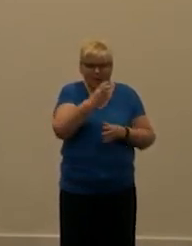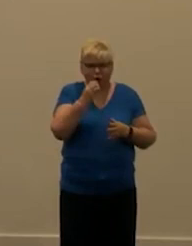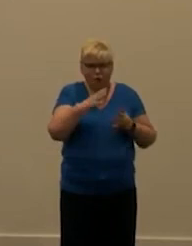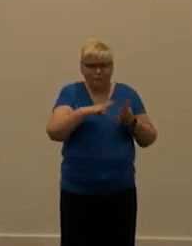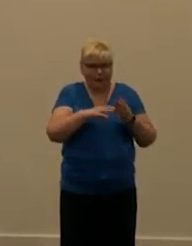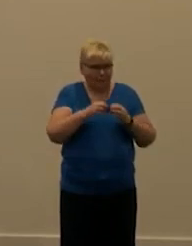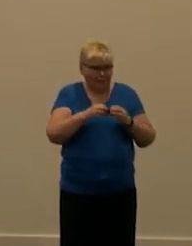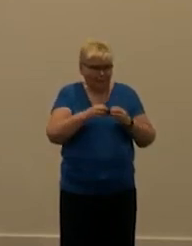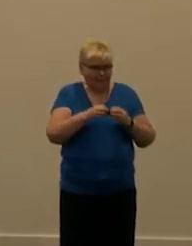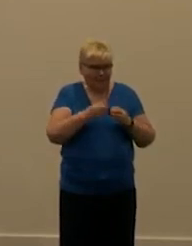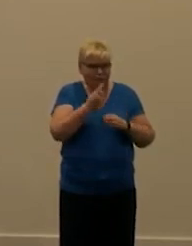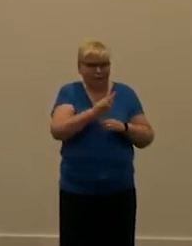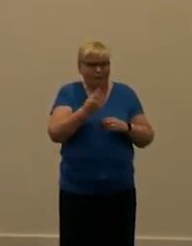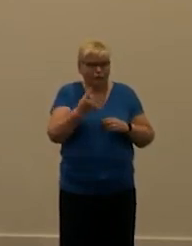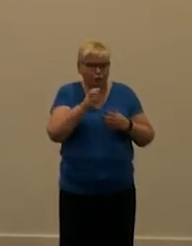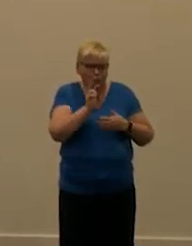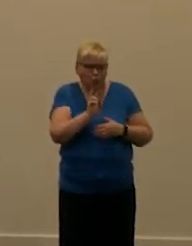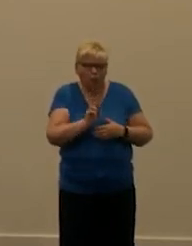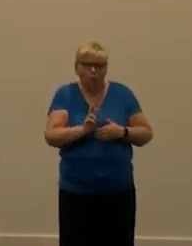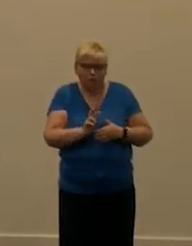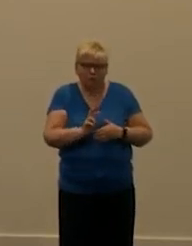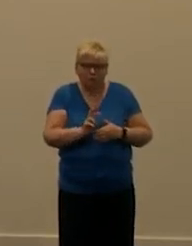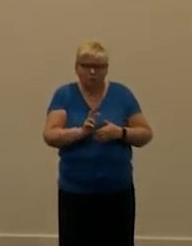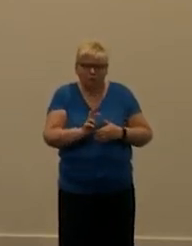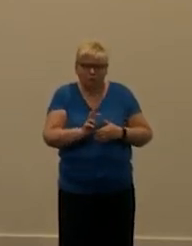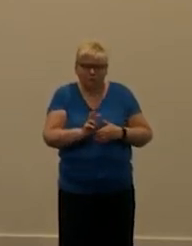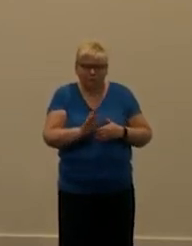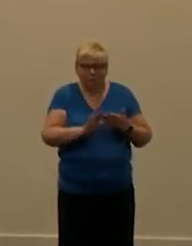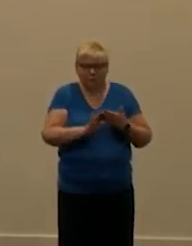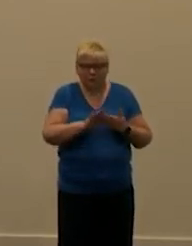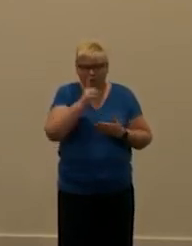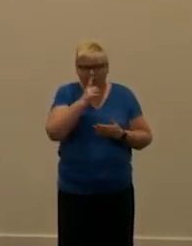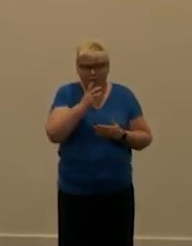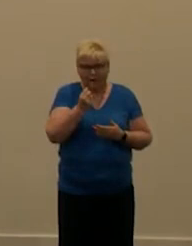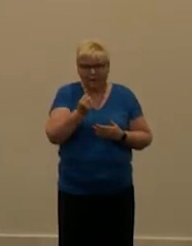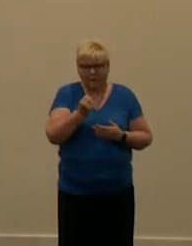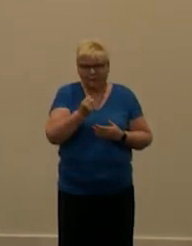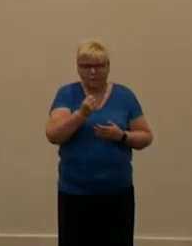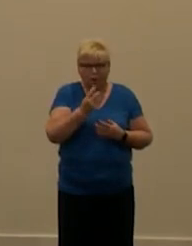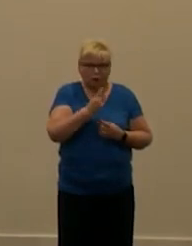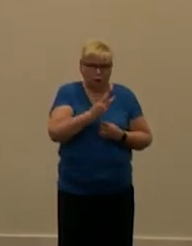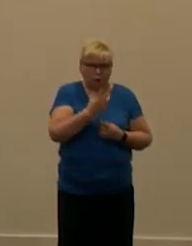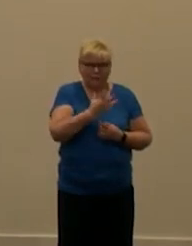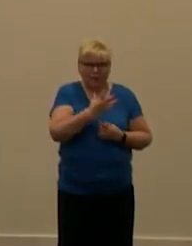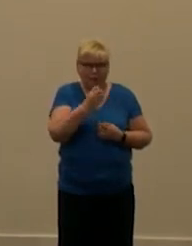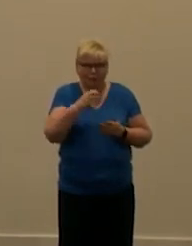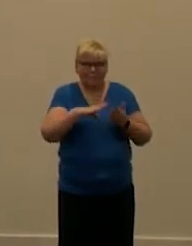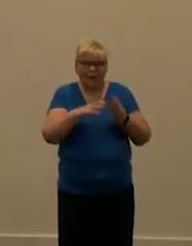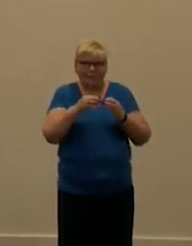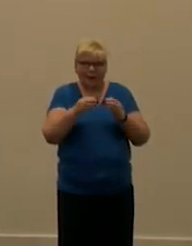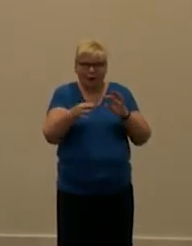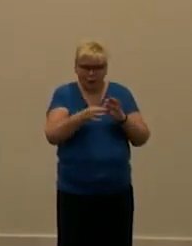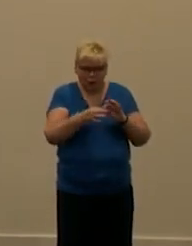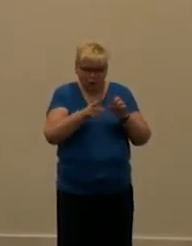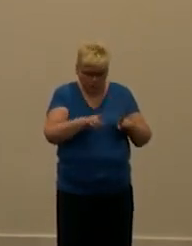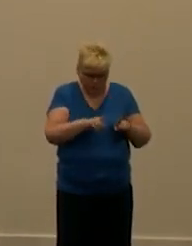megabits for each node. So you can use, so you get two 500 megabit connections.